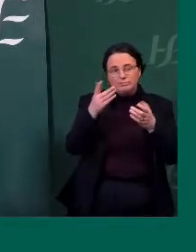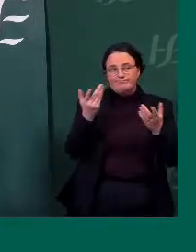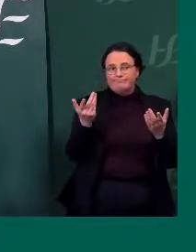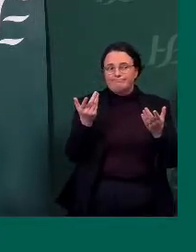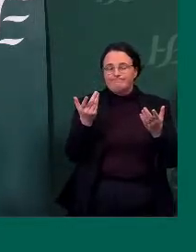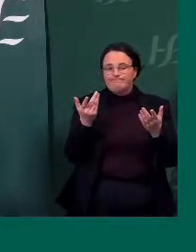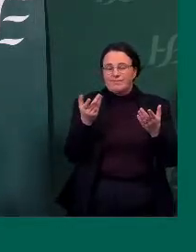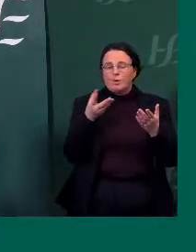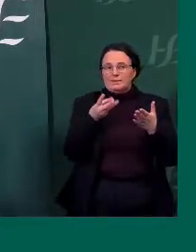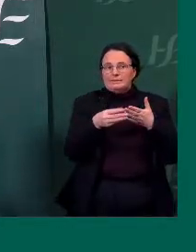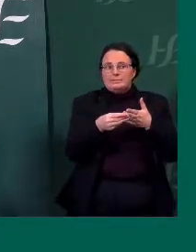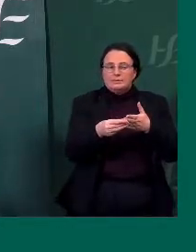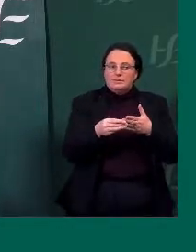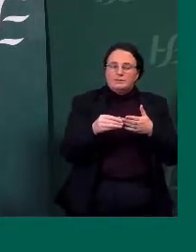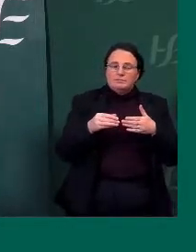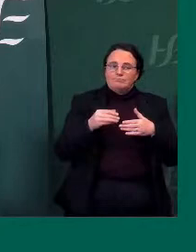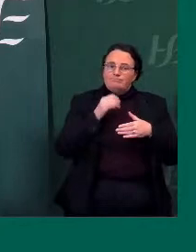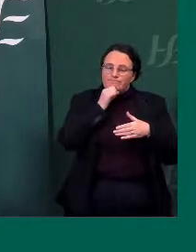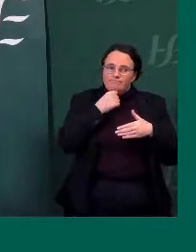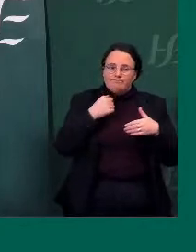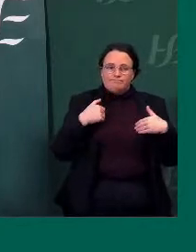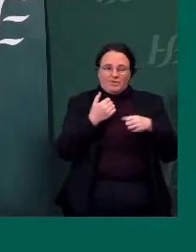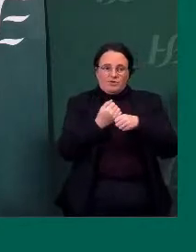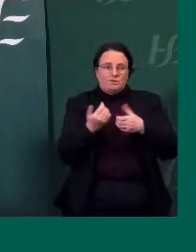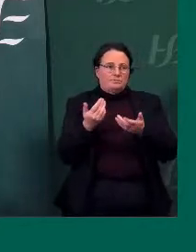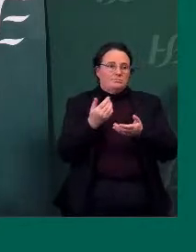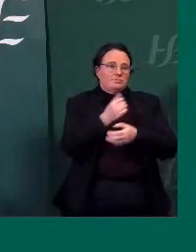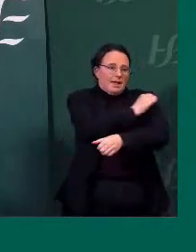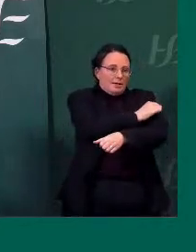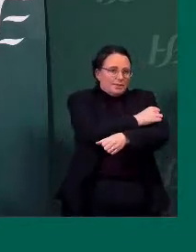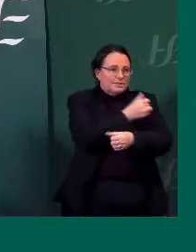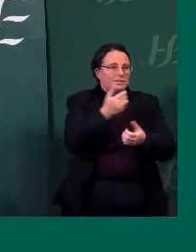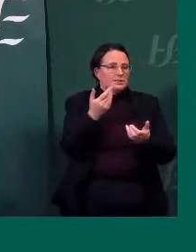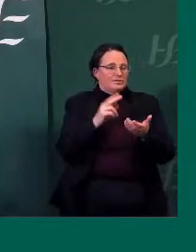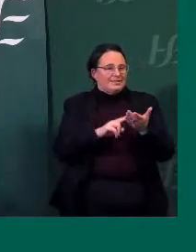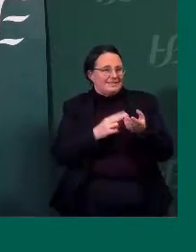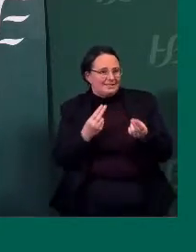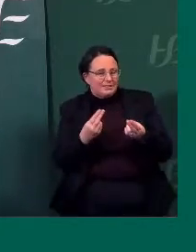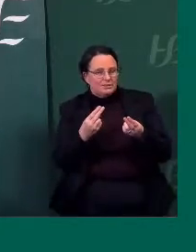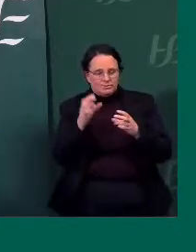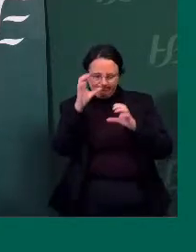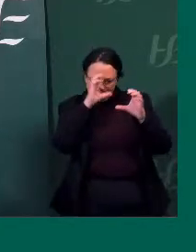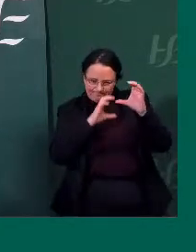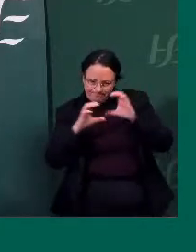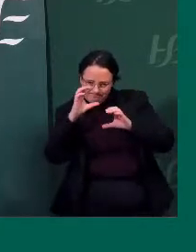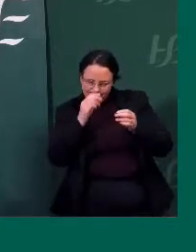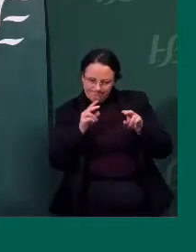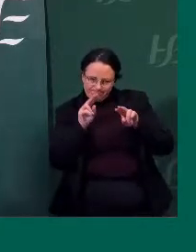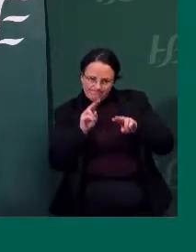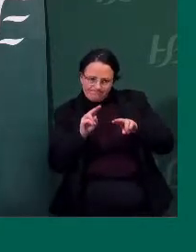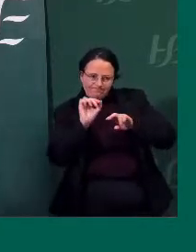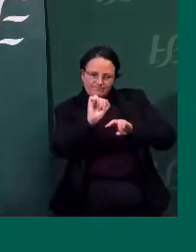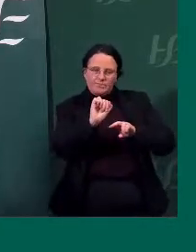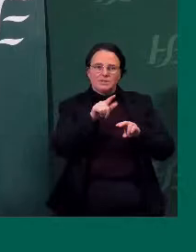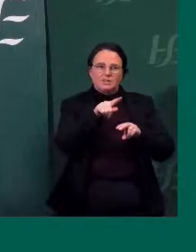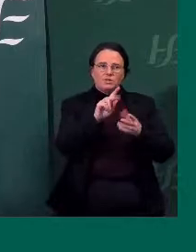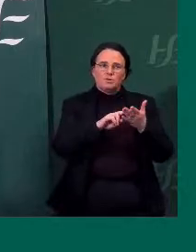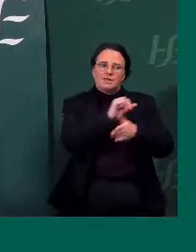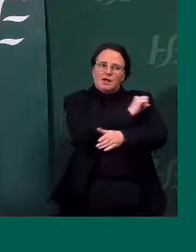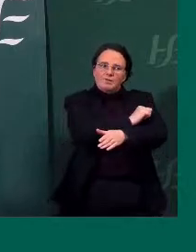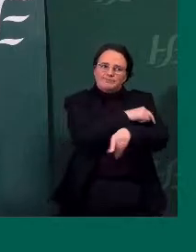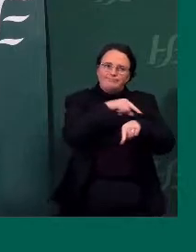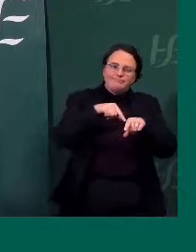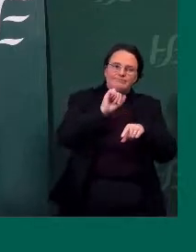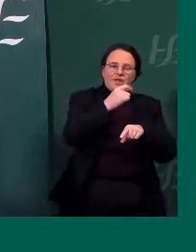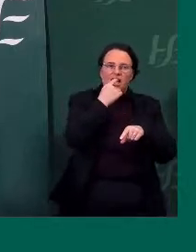significant concern in terms of our unscheduled care activity. So we are watching that, and certainly our ambulance activity is very, very high. And we